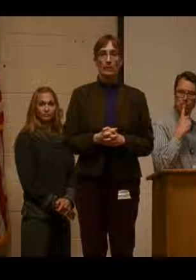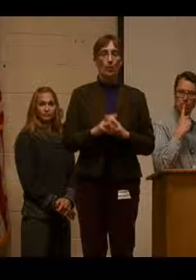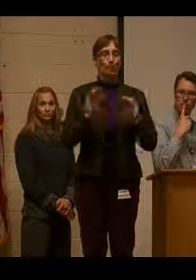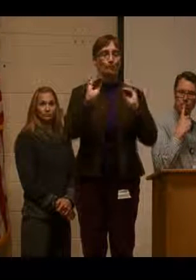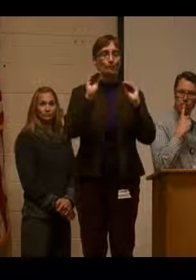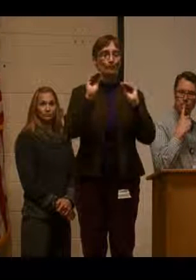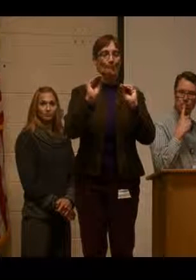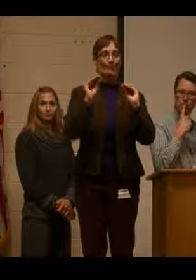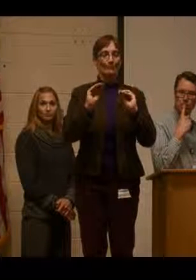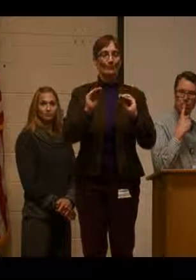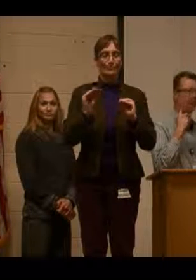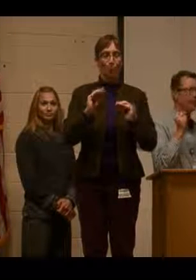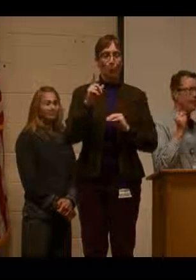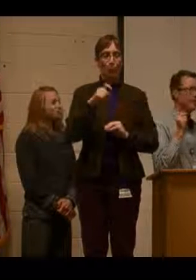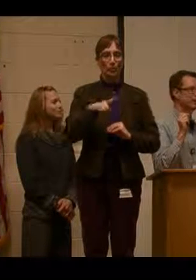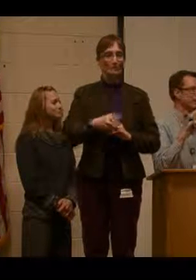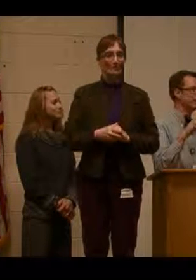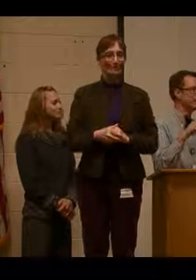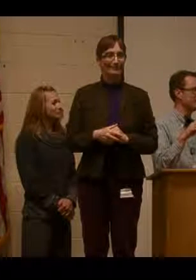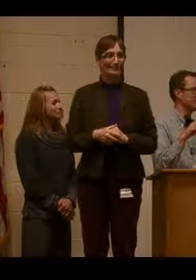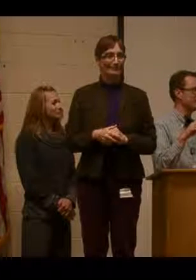Okay.